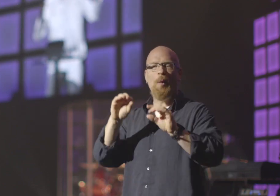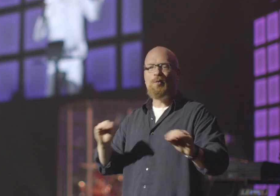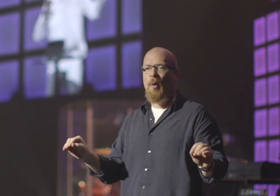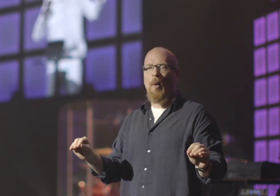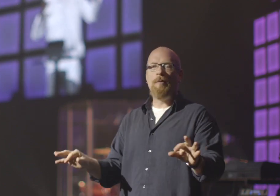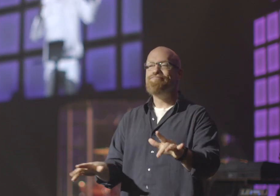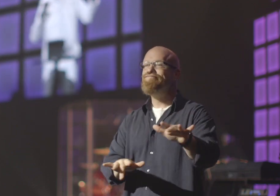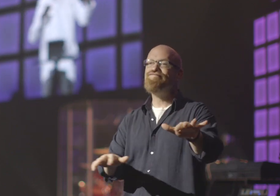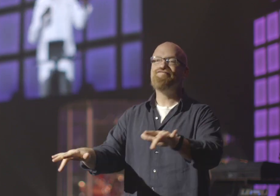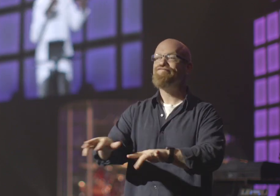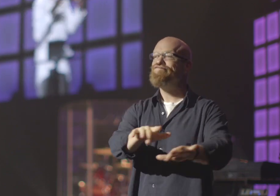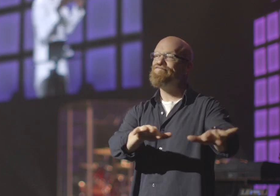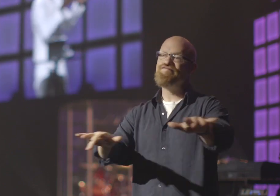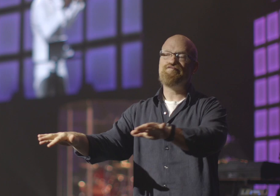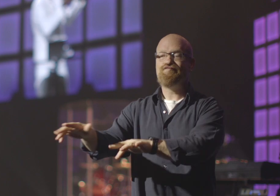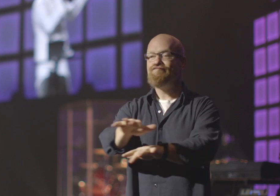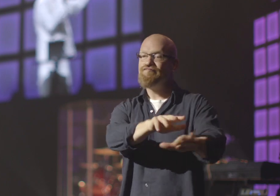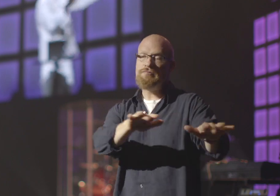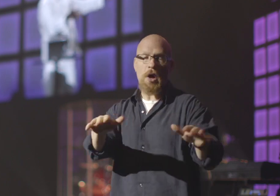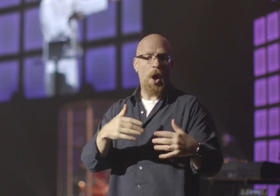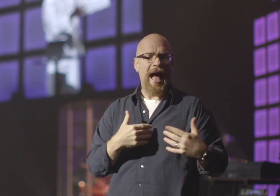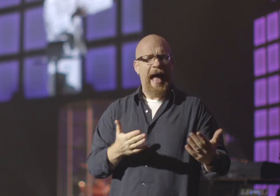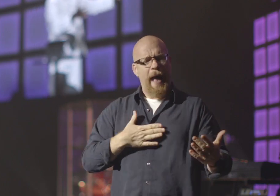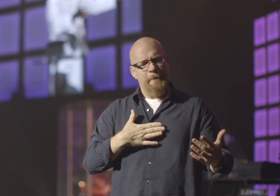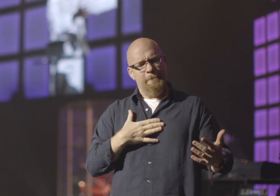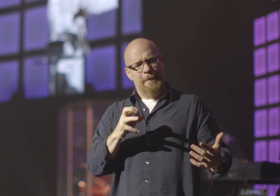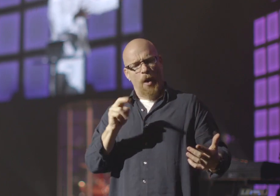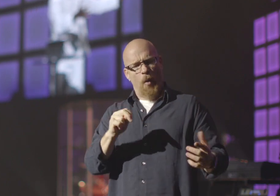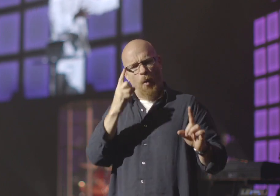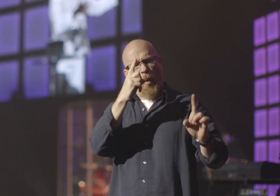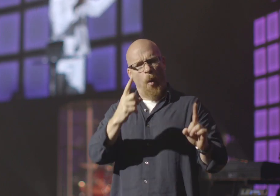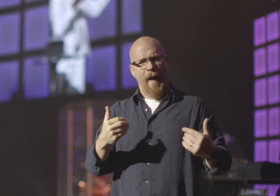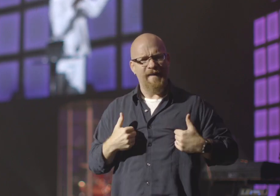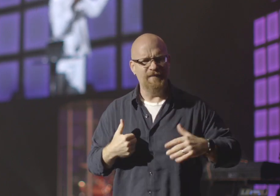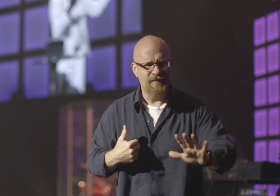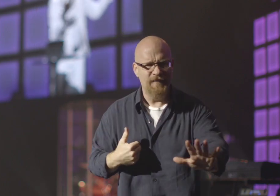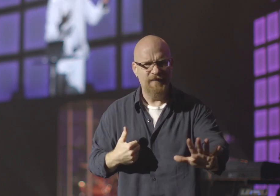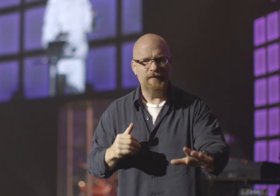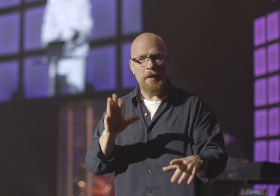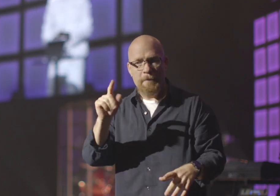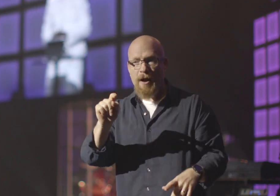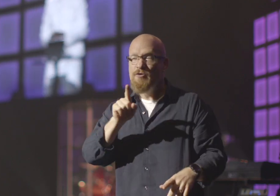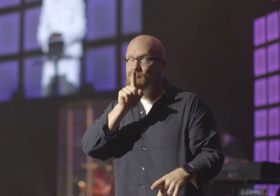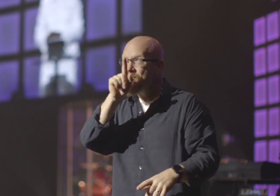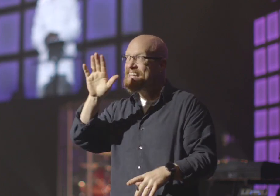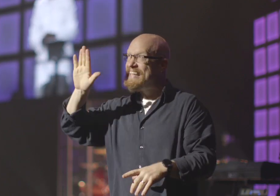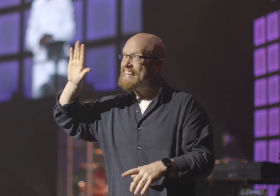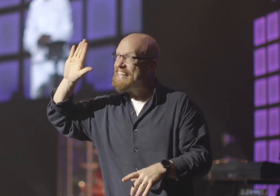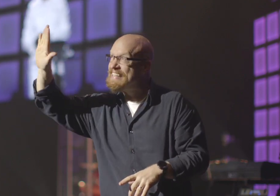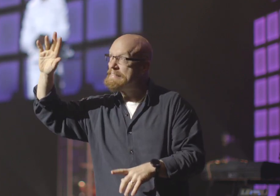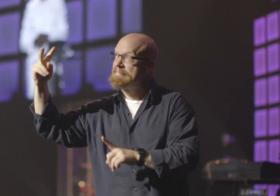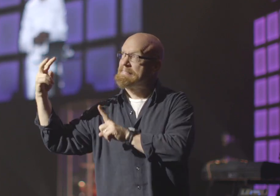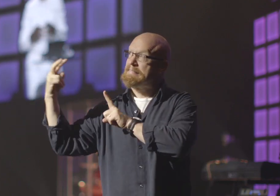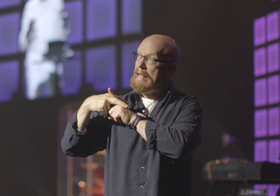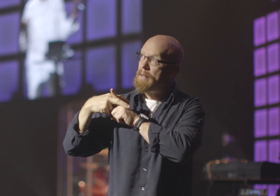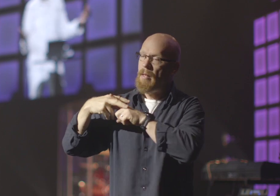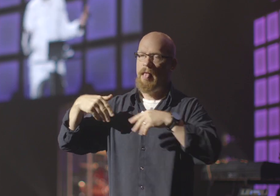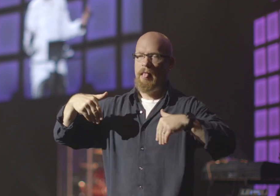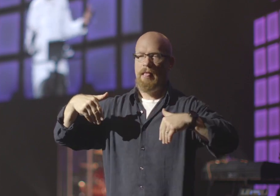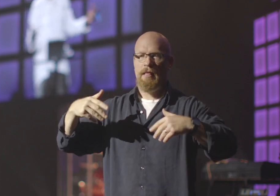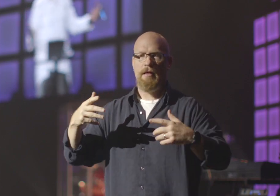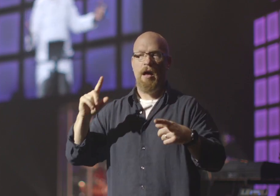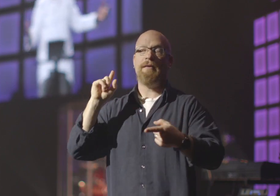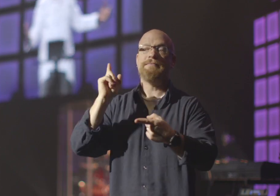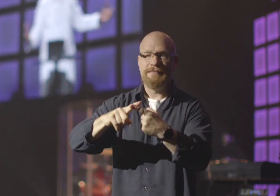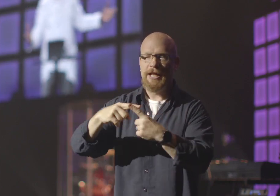of the world and we're doing all these things. We might have things. But do you know that things really can't speak to you? Things really can't talk back to